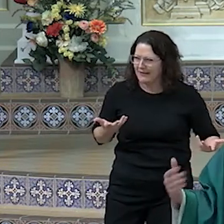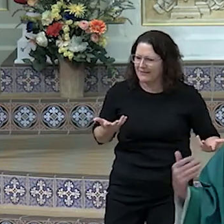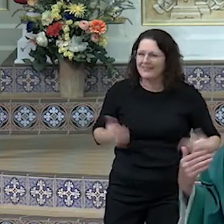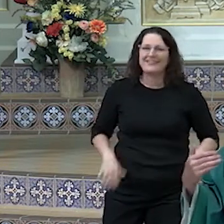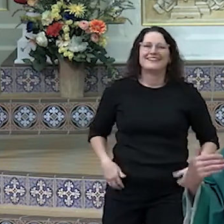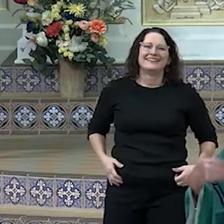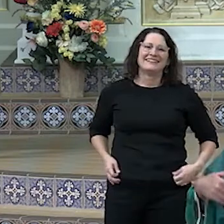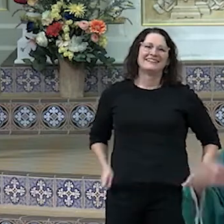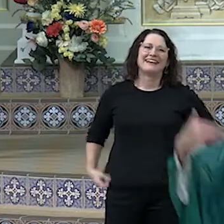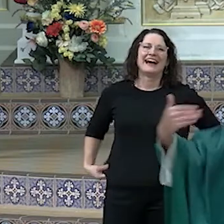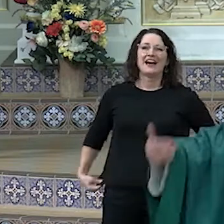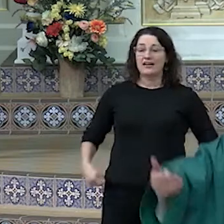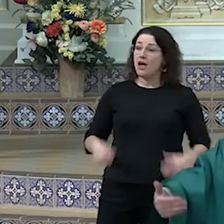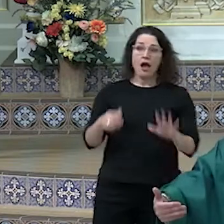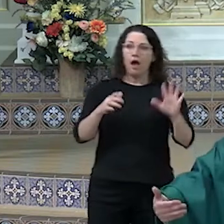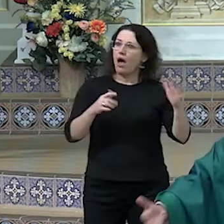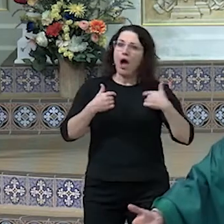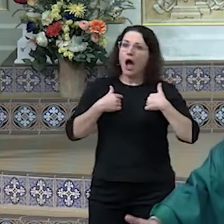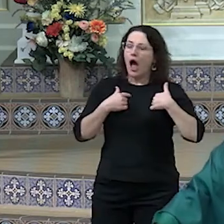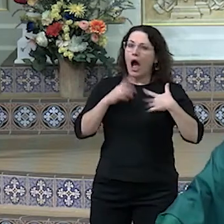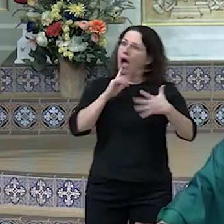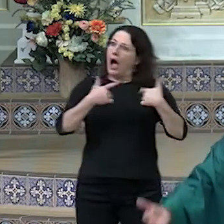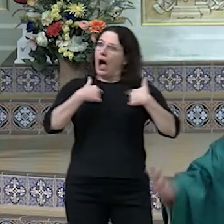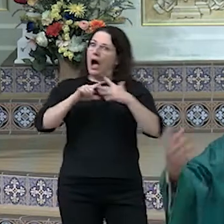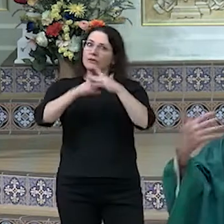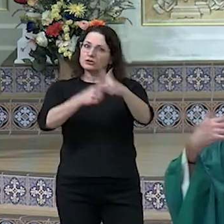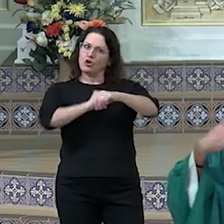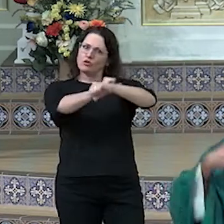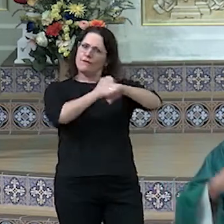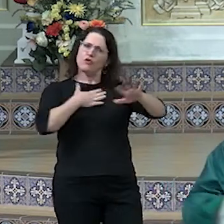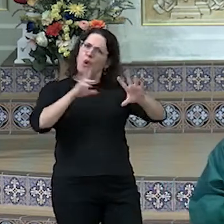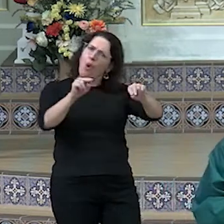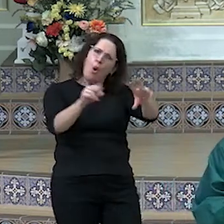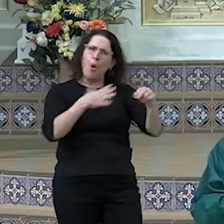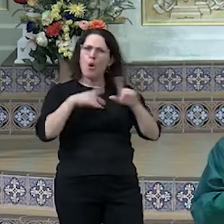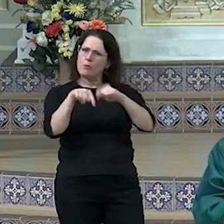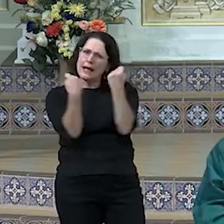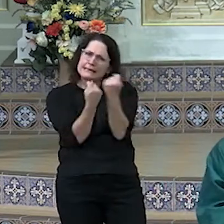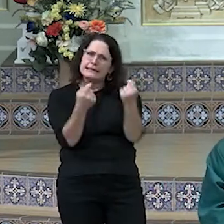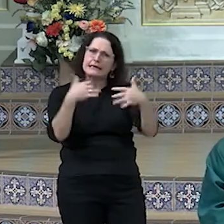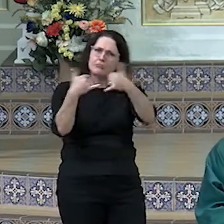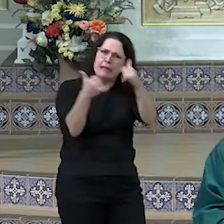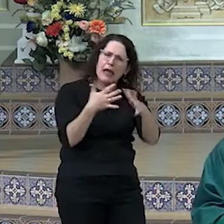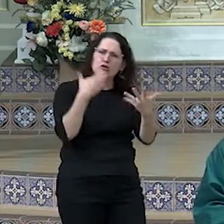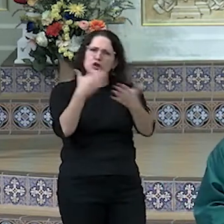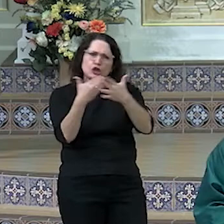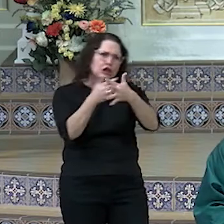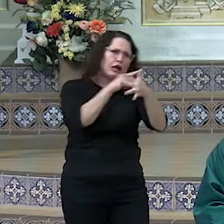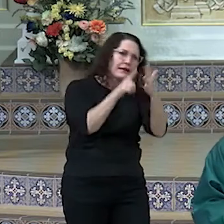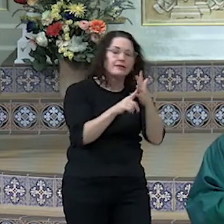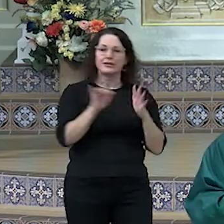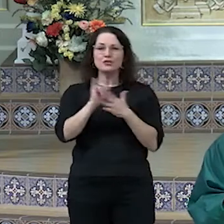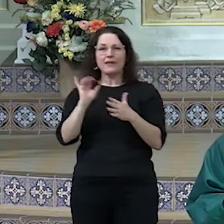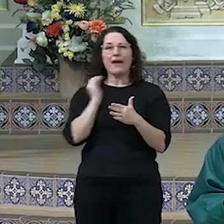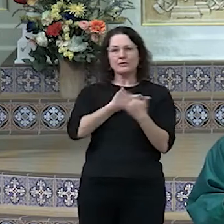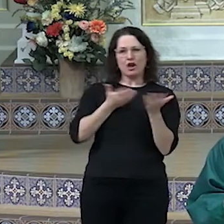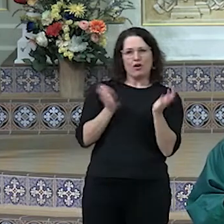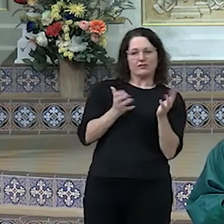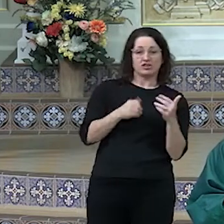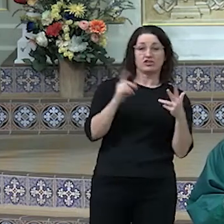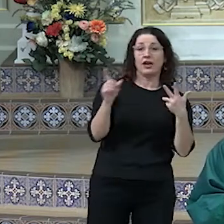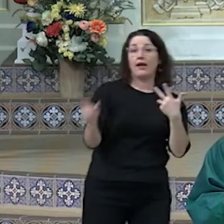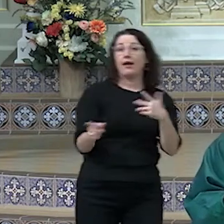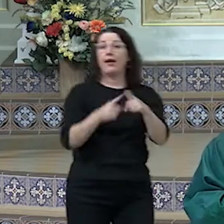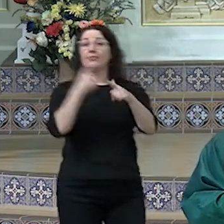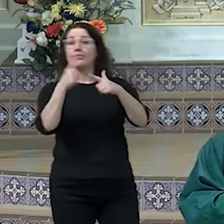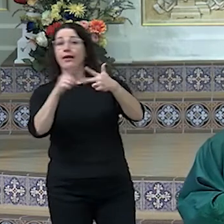me. So, and then I would defend my teammates, of course, and so that's kind of how the conversation would always go. But then my mom